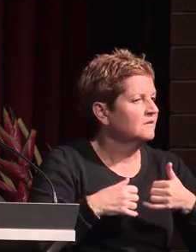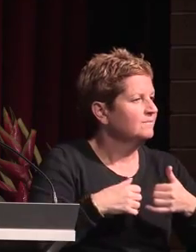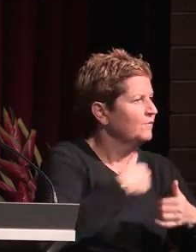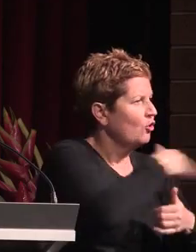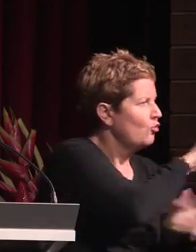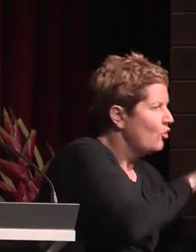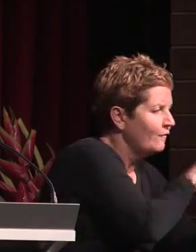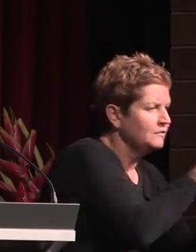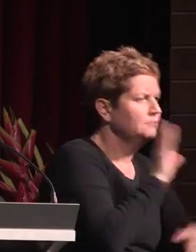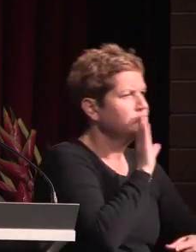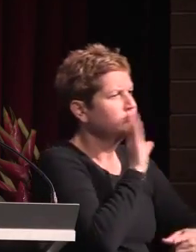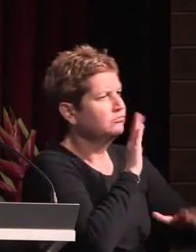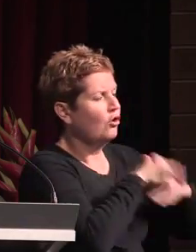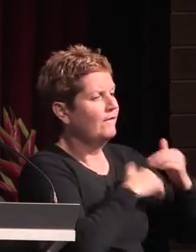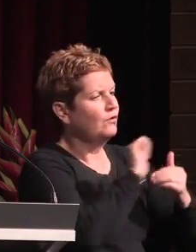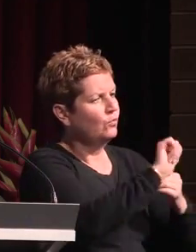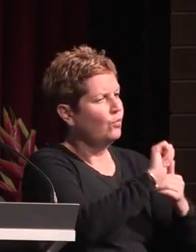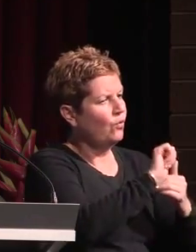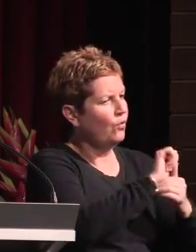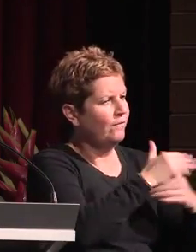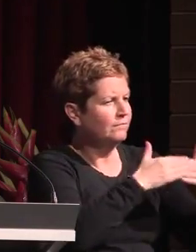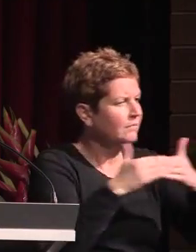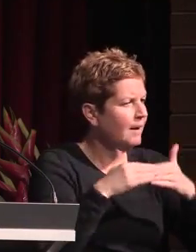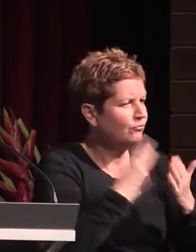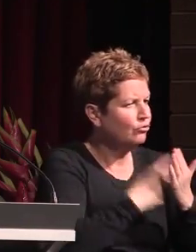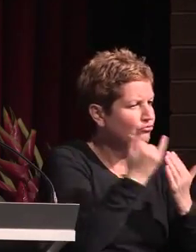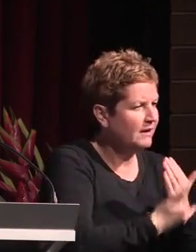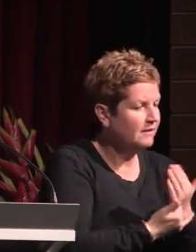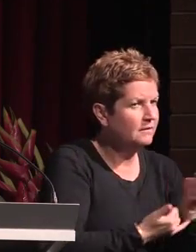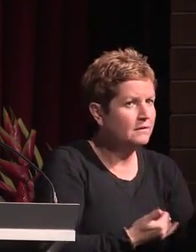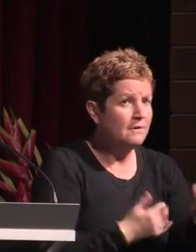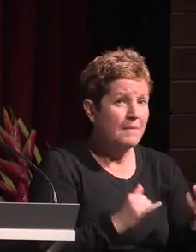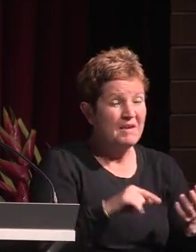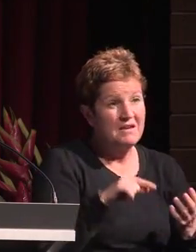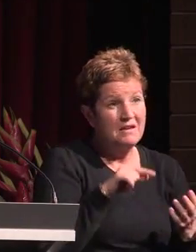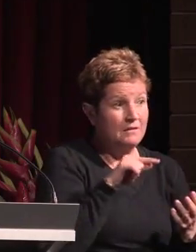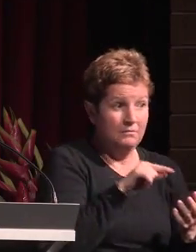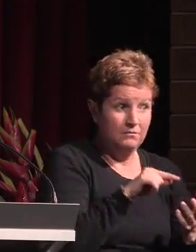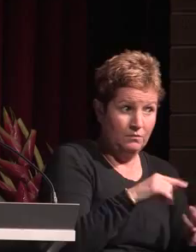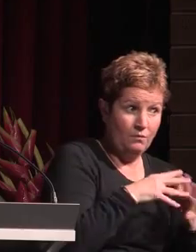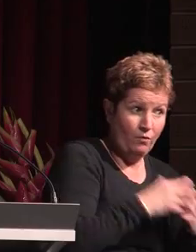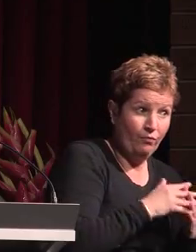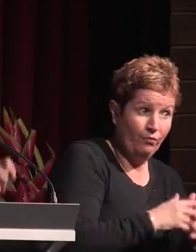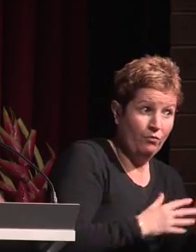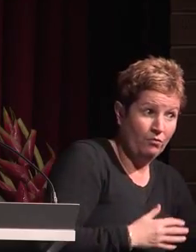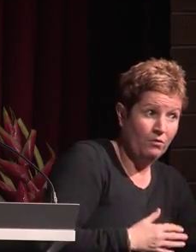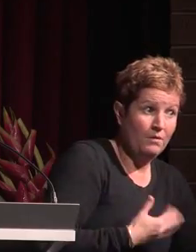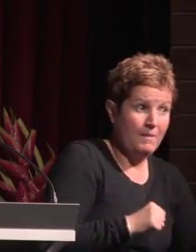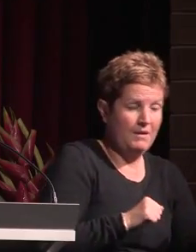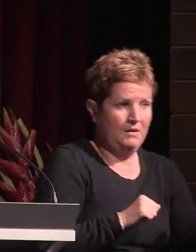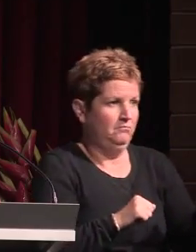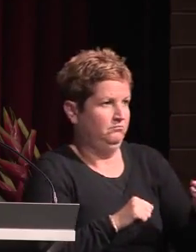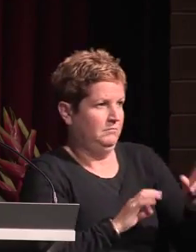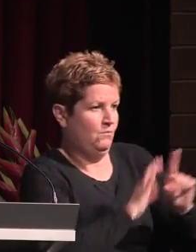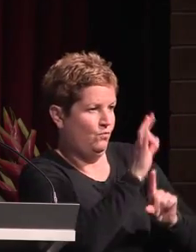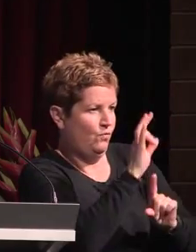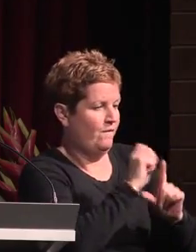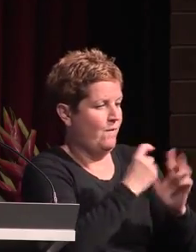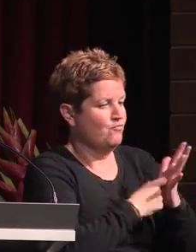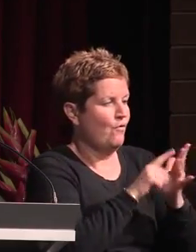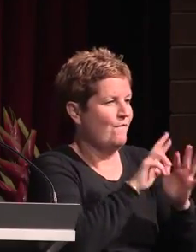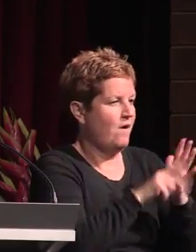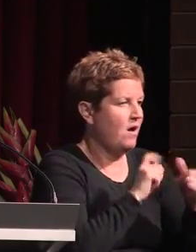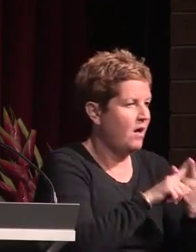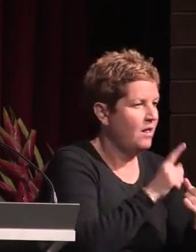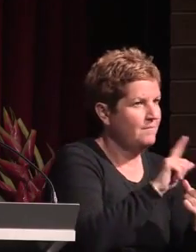your restoration project. Because you might find it might pay off dividends too, like increase your profile and maybe bring in more funding